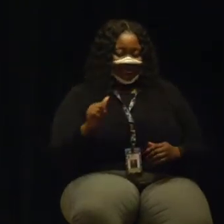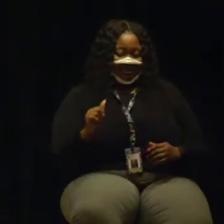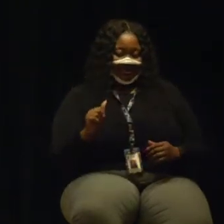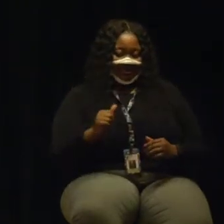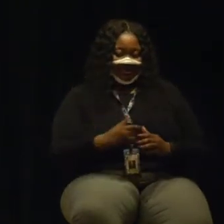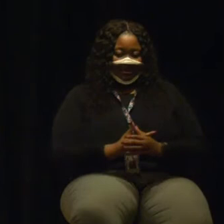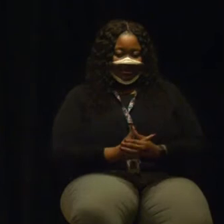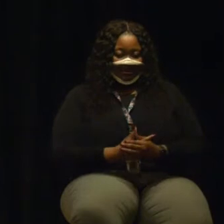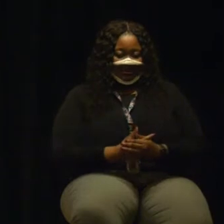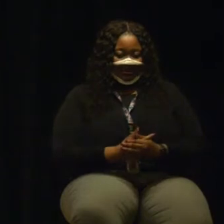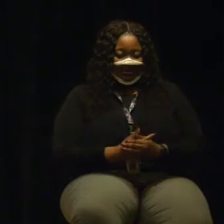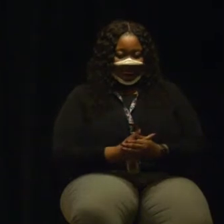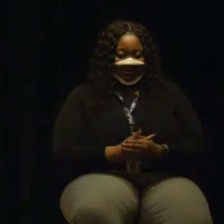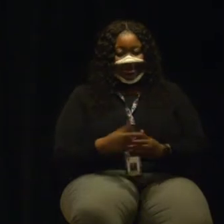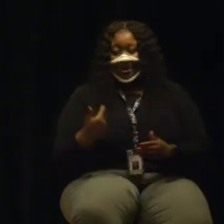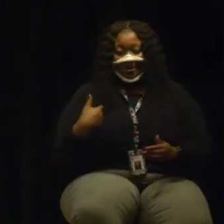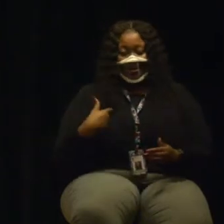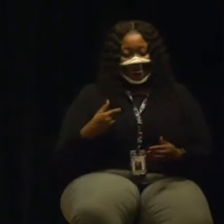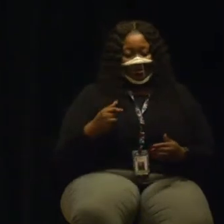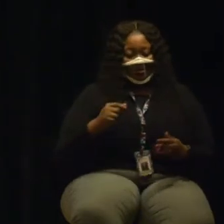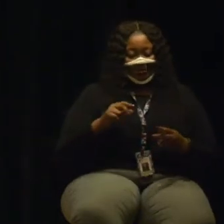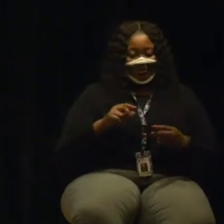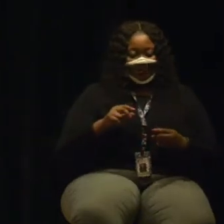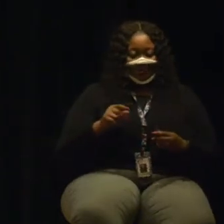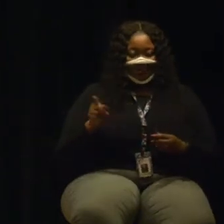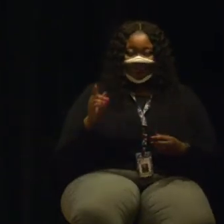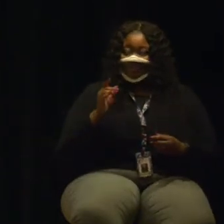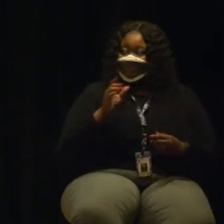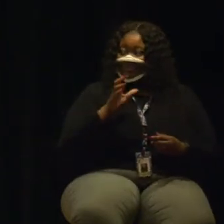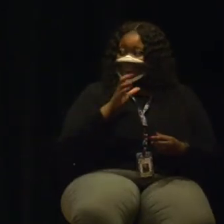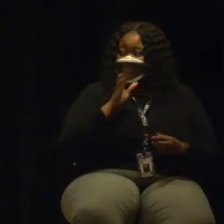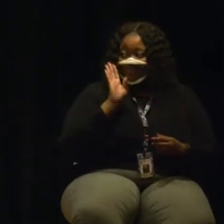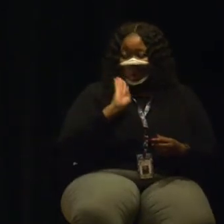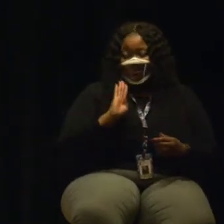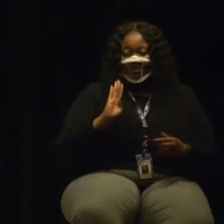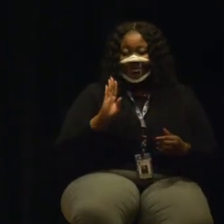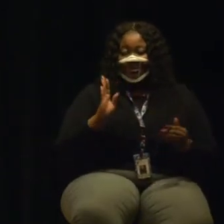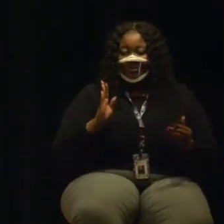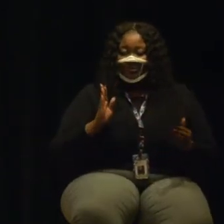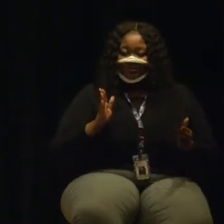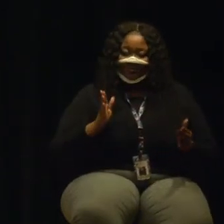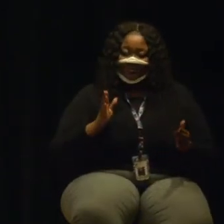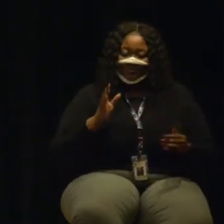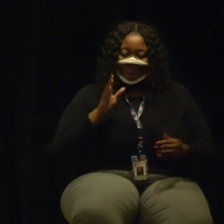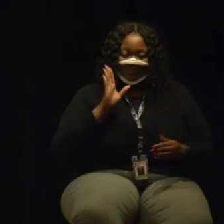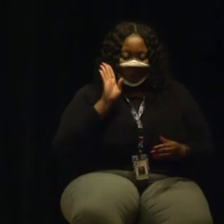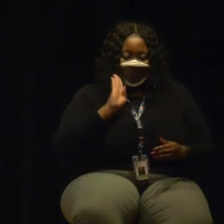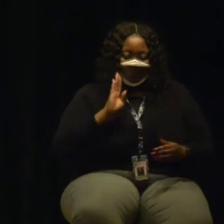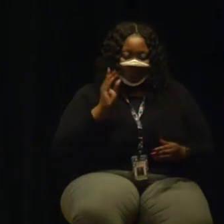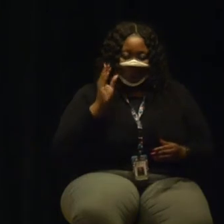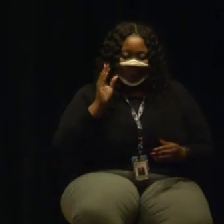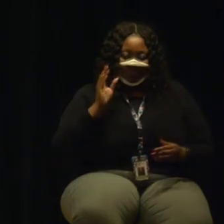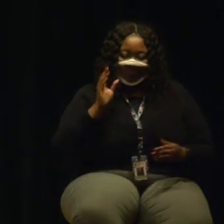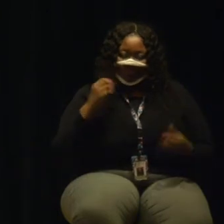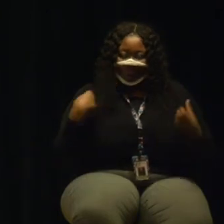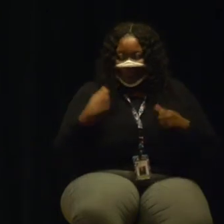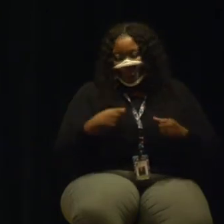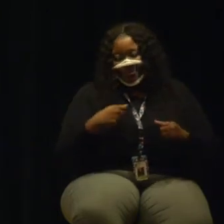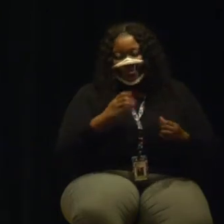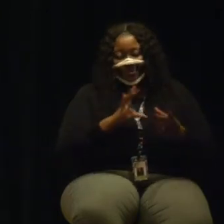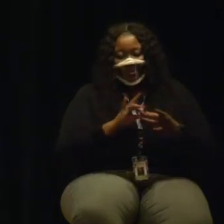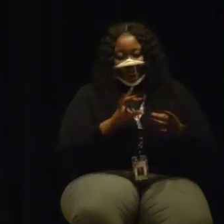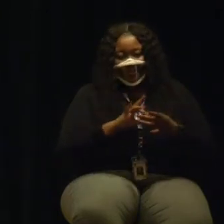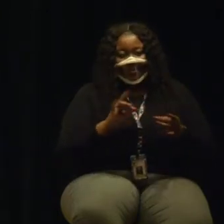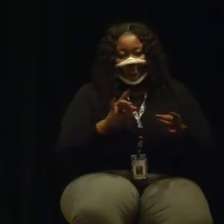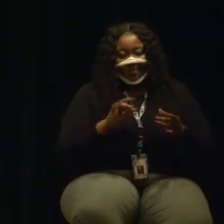like, would it be different, like, if we put Jack Johnson in a ring today? Totally. And he wouldn't want to do it because there's not enough money in it.